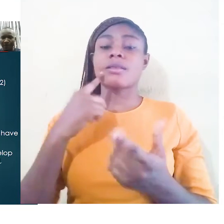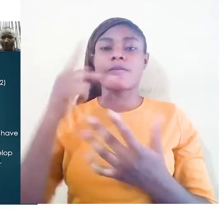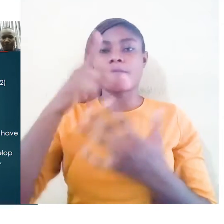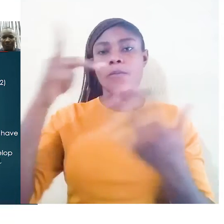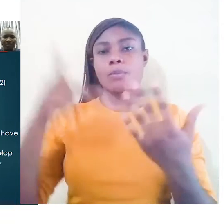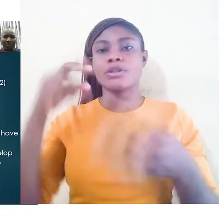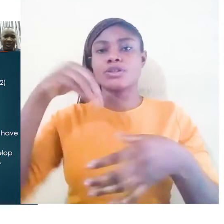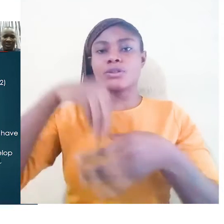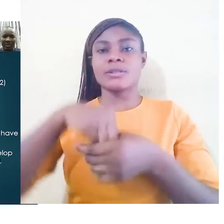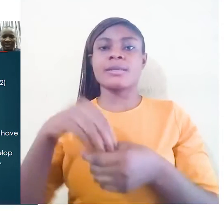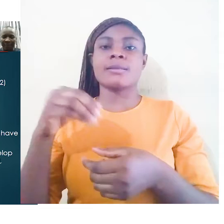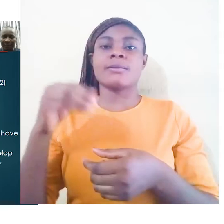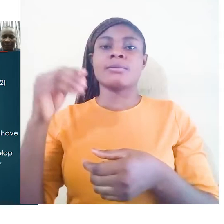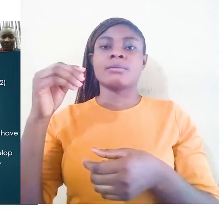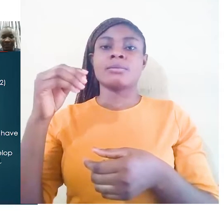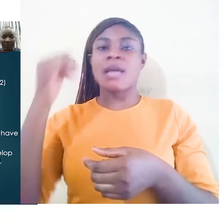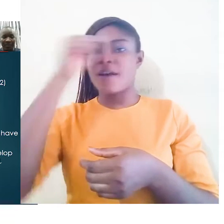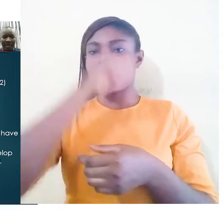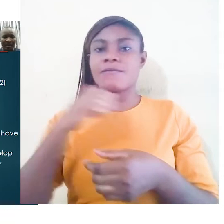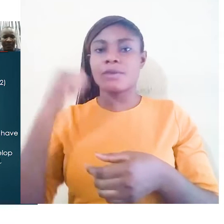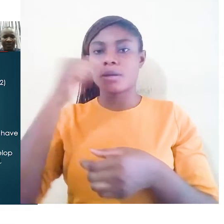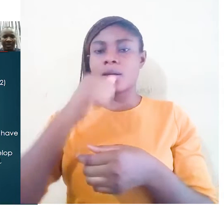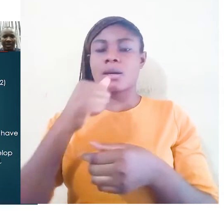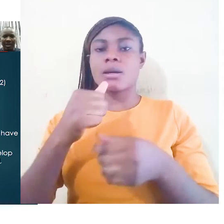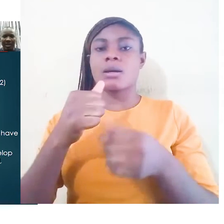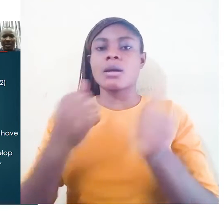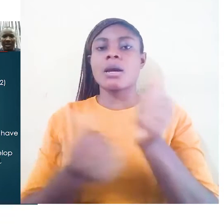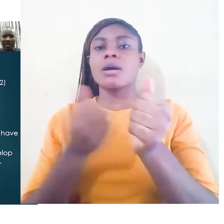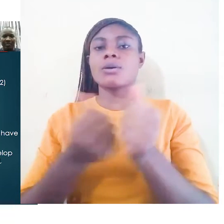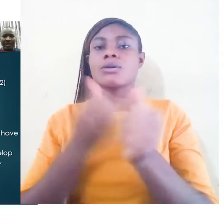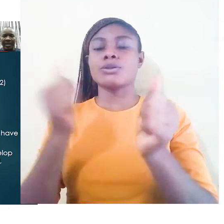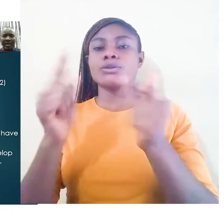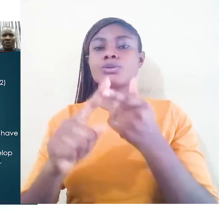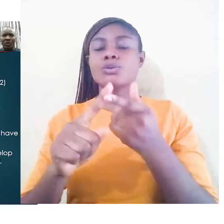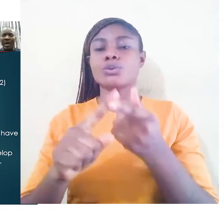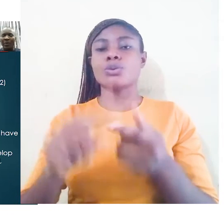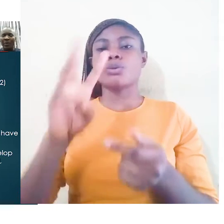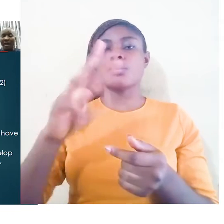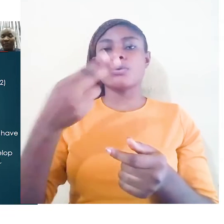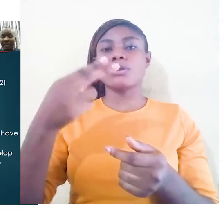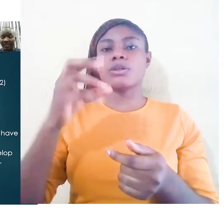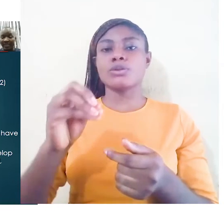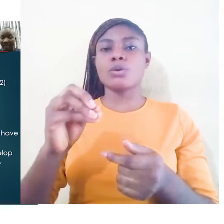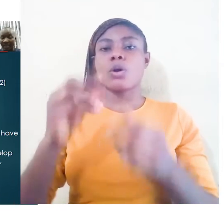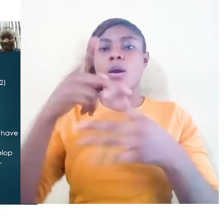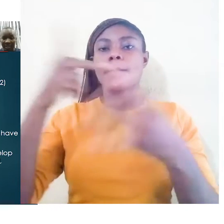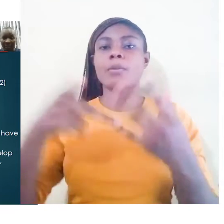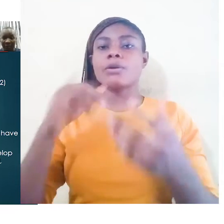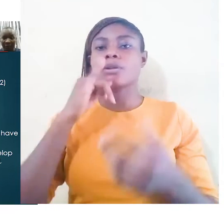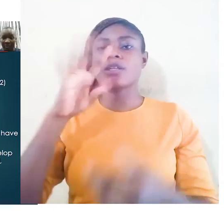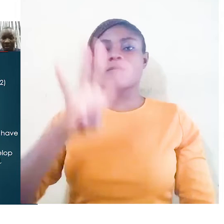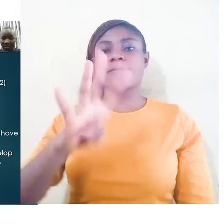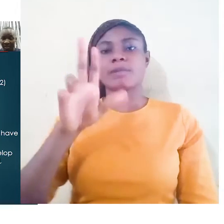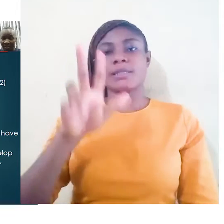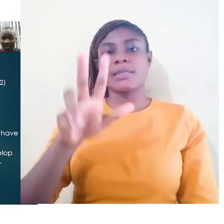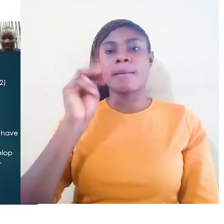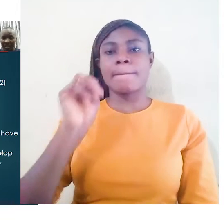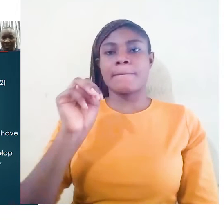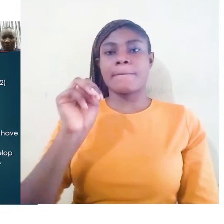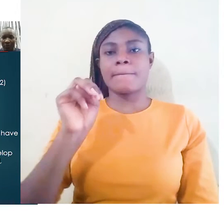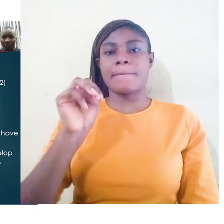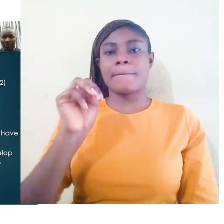Organization. Population is at 43 million. And then in Nigeria, we have established deaf